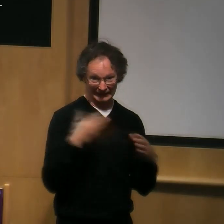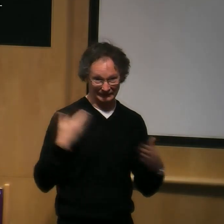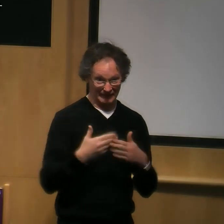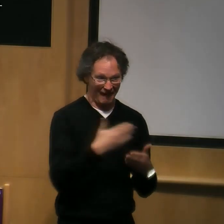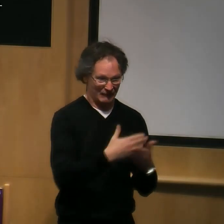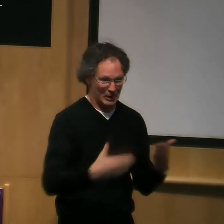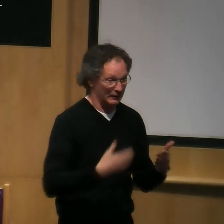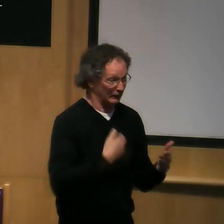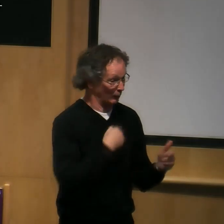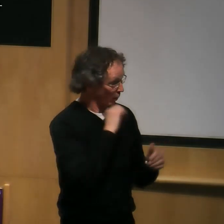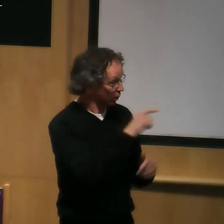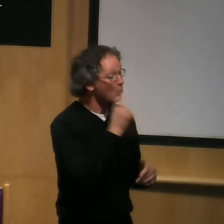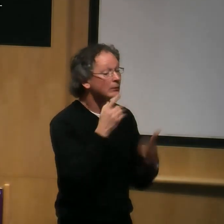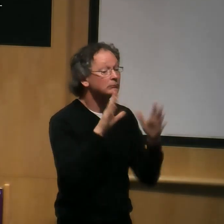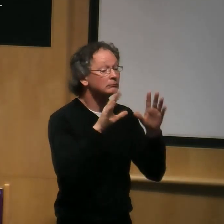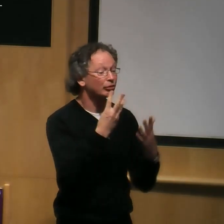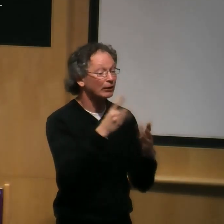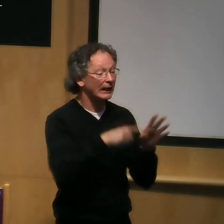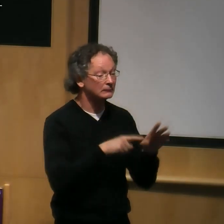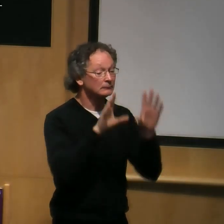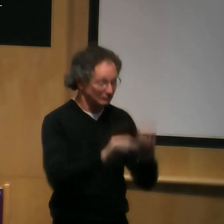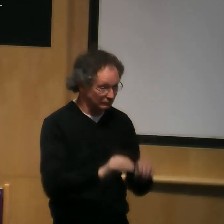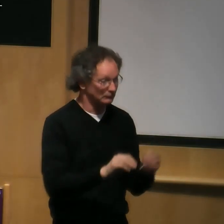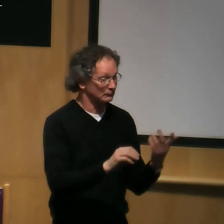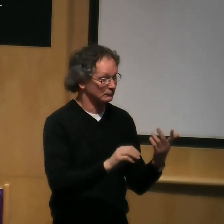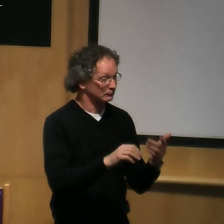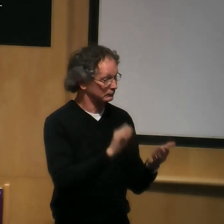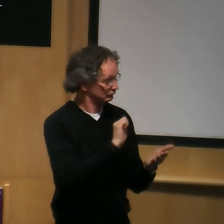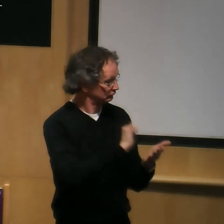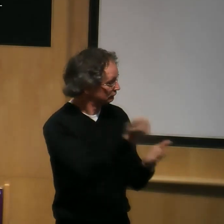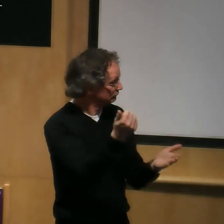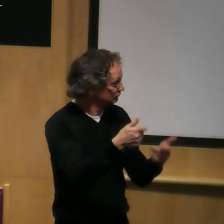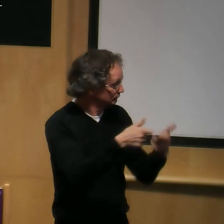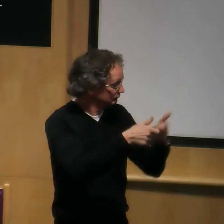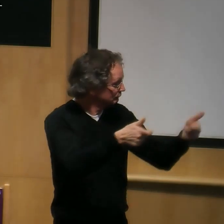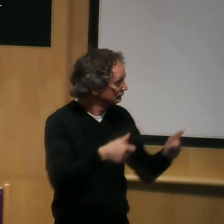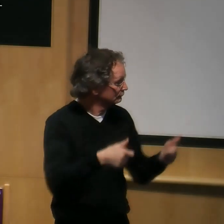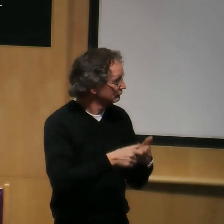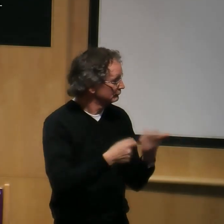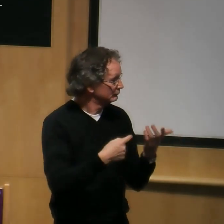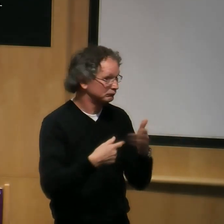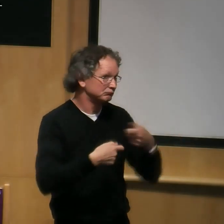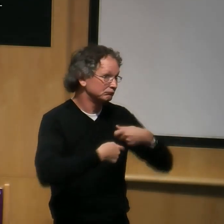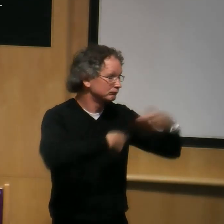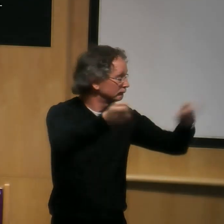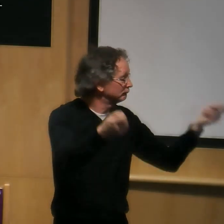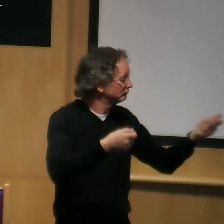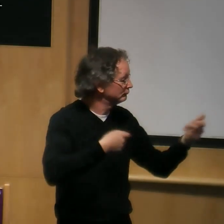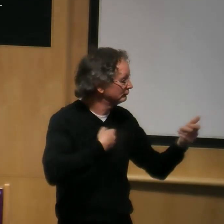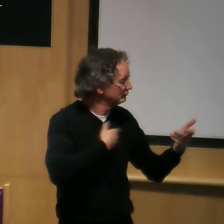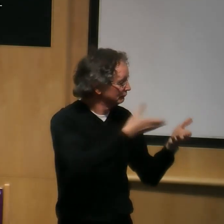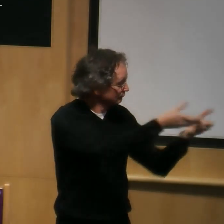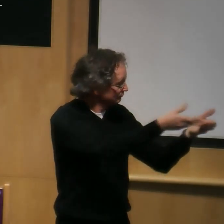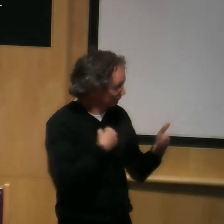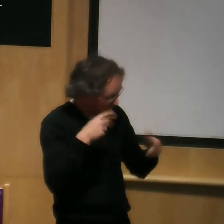You're halfway through the 3-year project. When it reaches its conclusion, will you be able to publish your